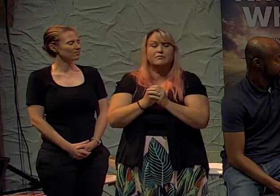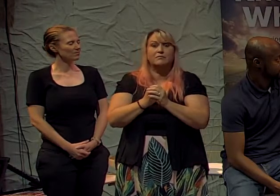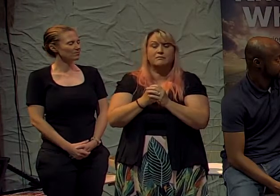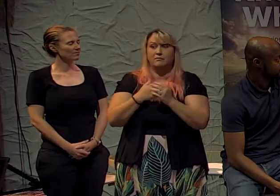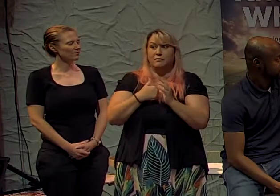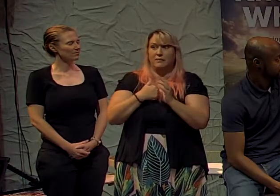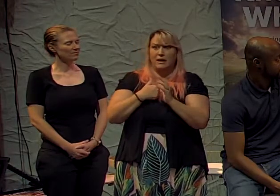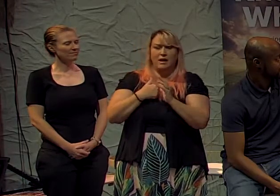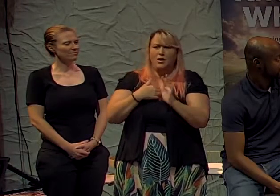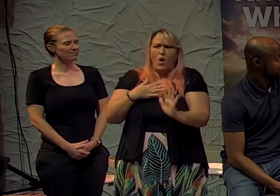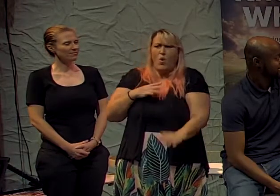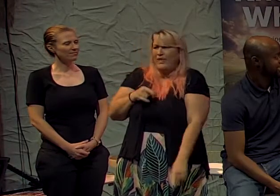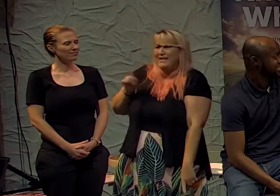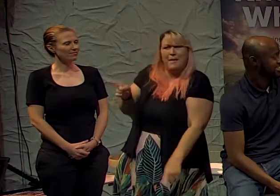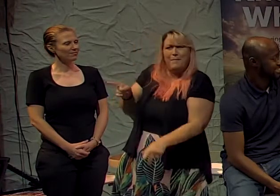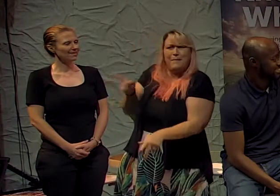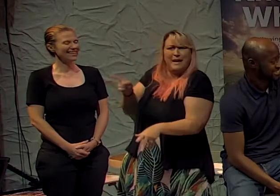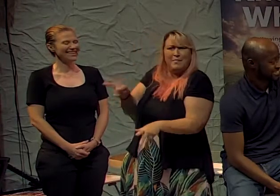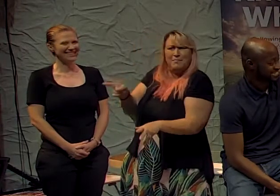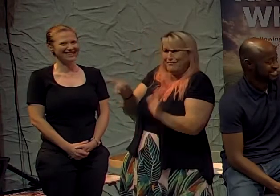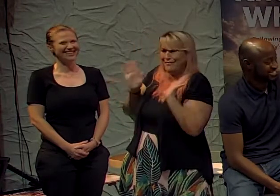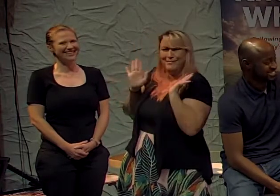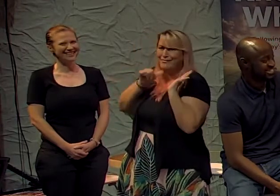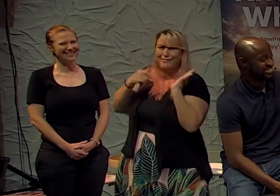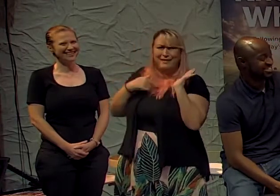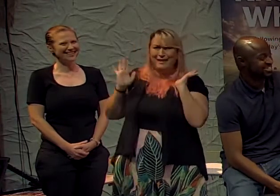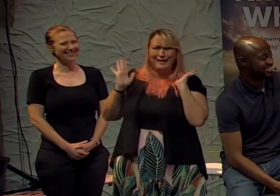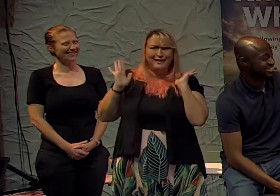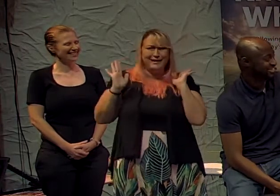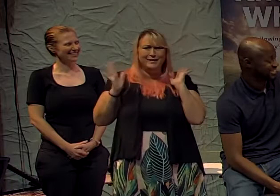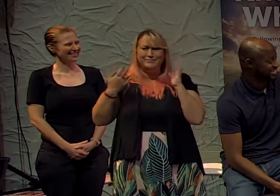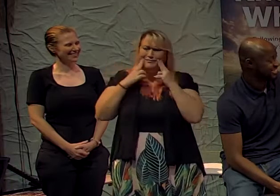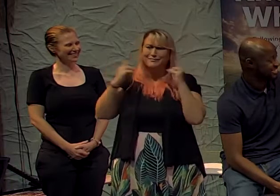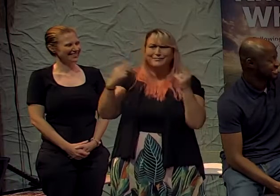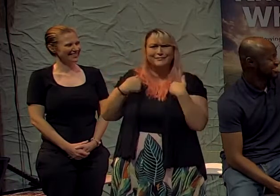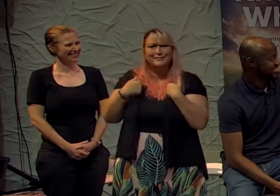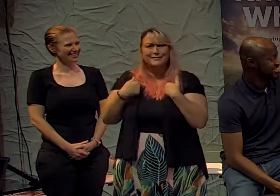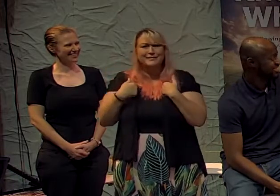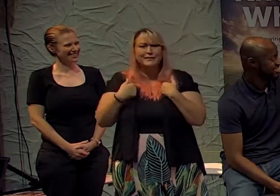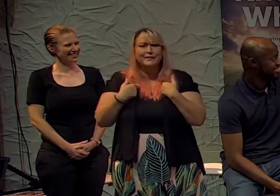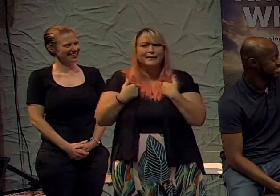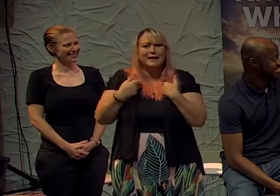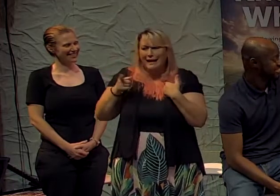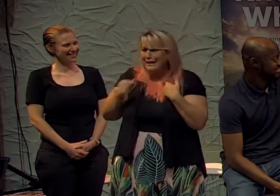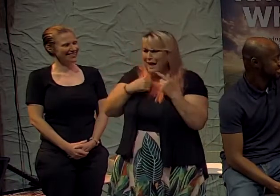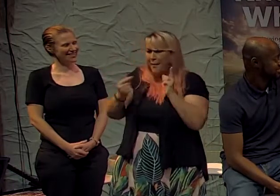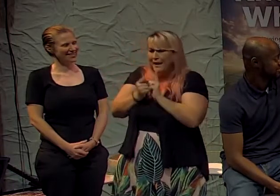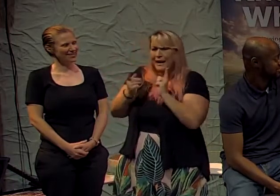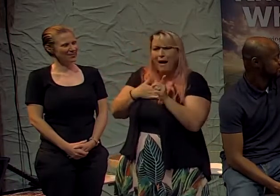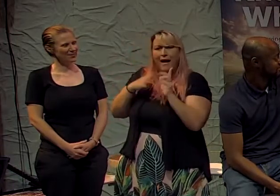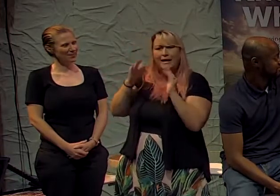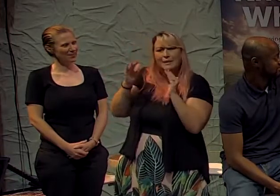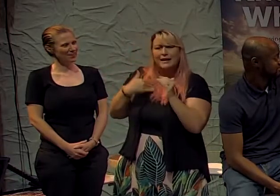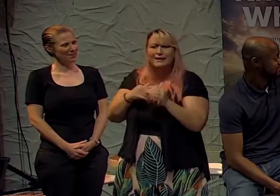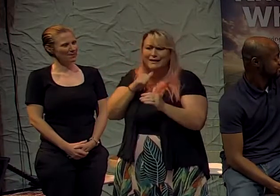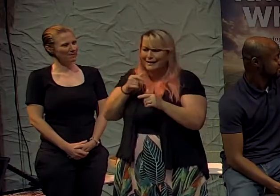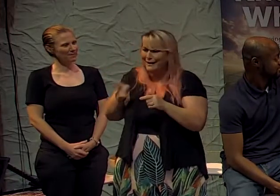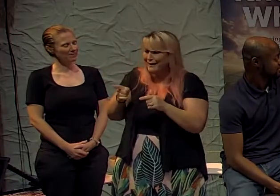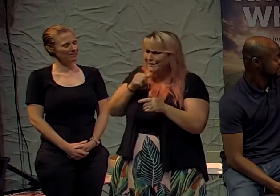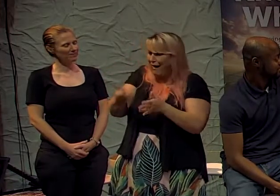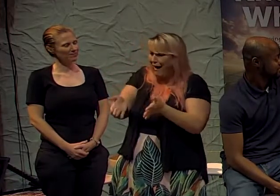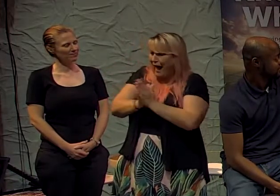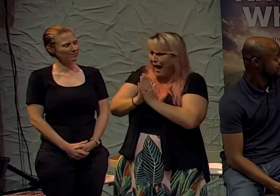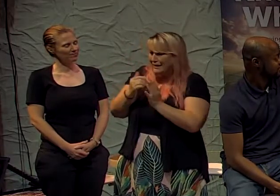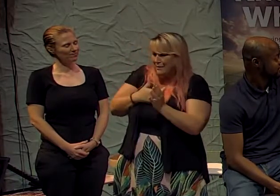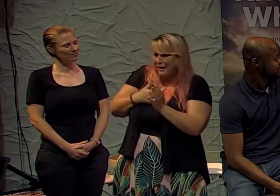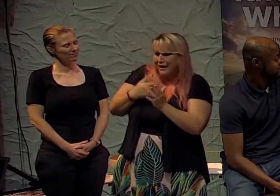was like, me? This is all him. He's the one. Like, he's the one that's not meeting my expectations. He's not asking me for me.